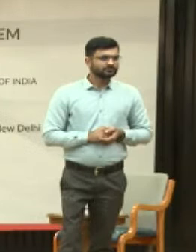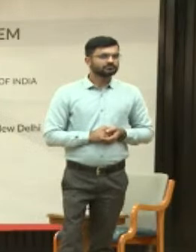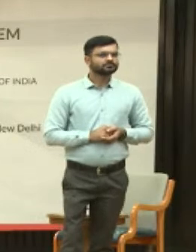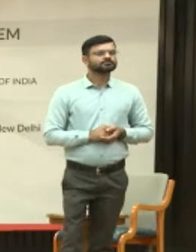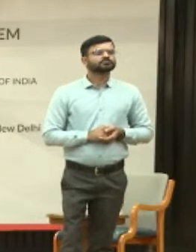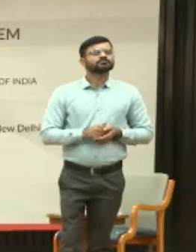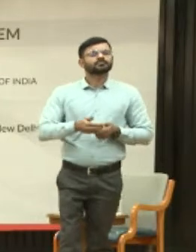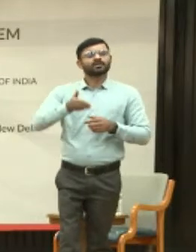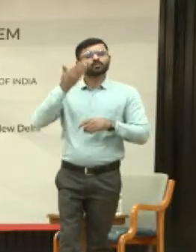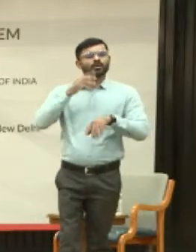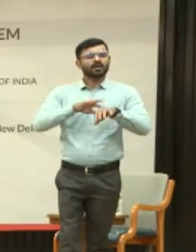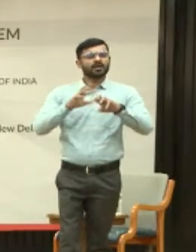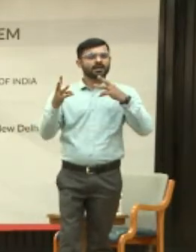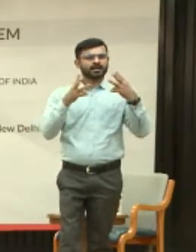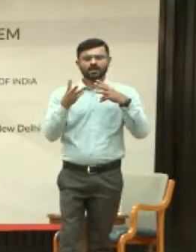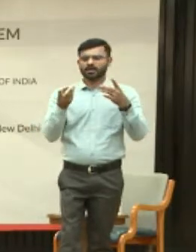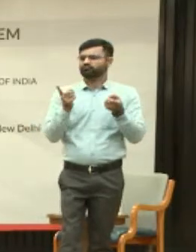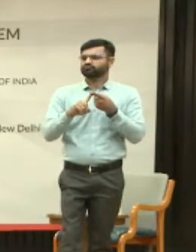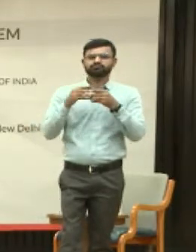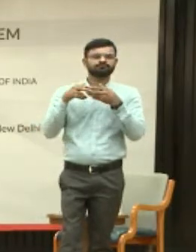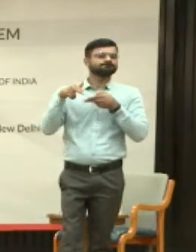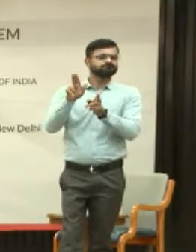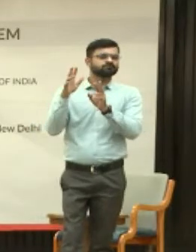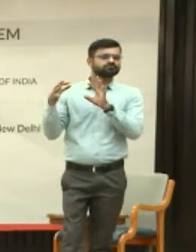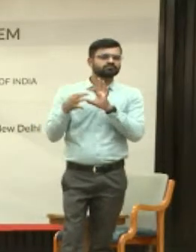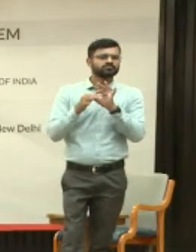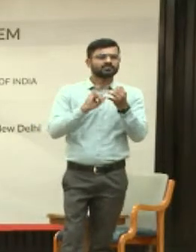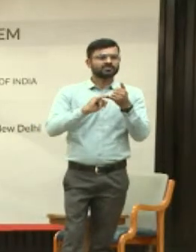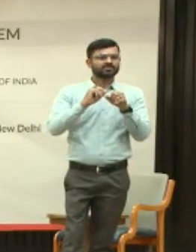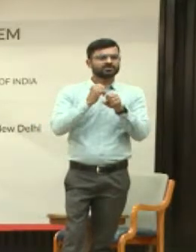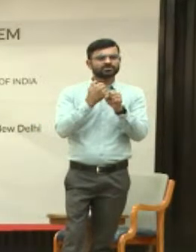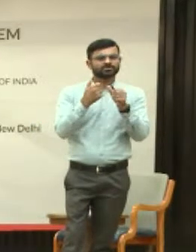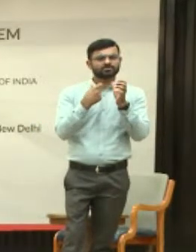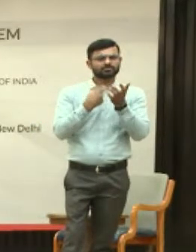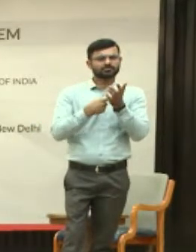And World War II disrupted his supply of cigars from Havana.